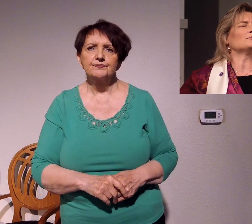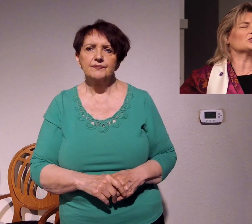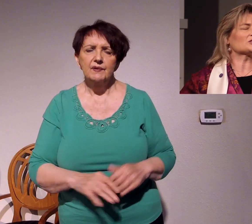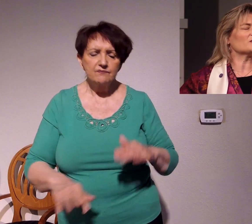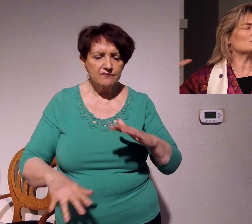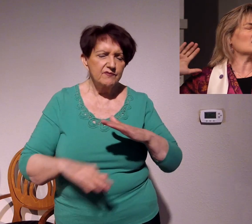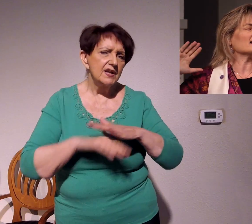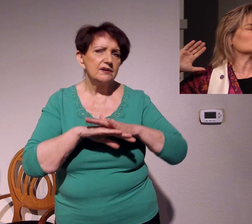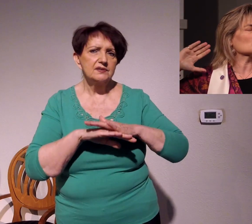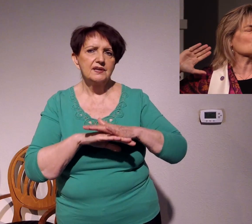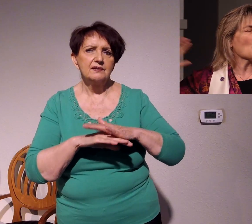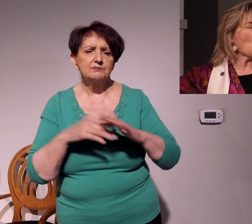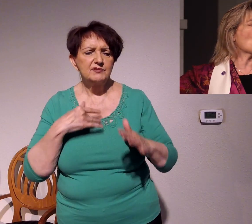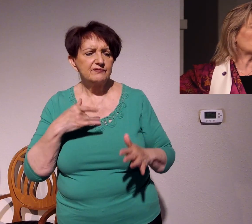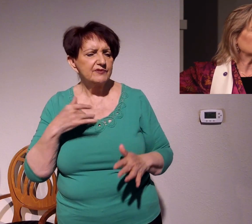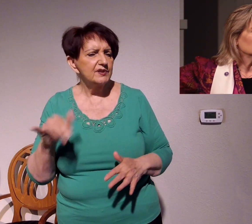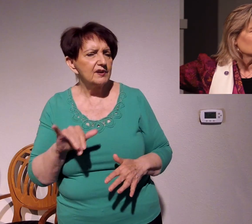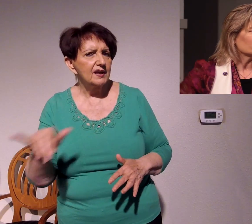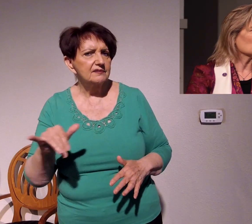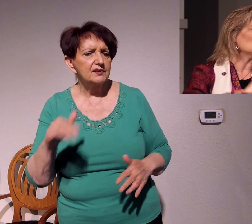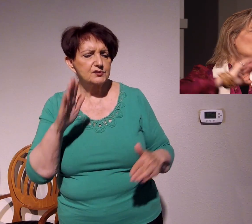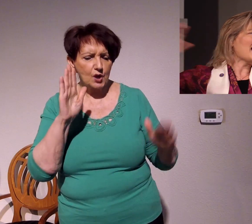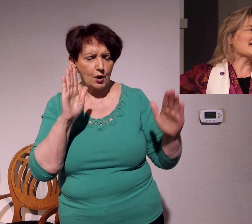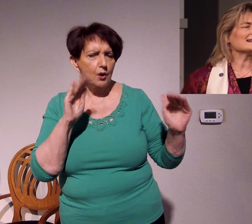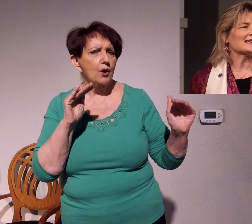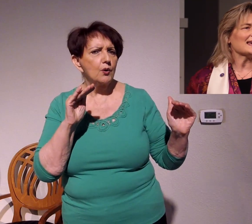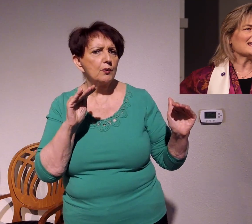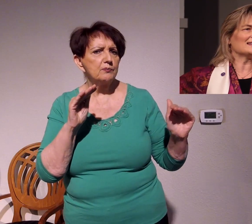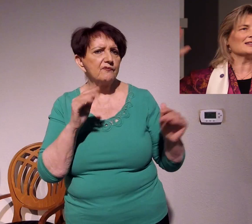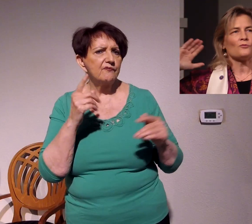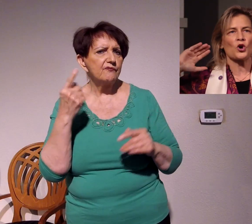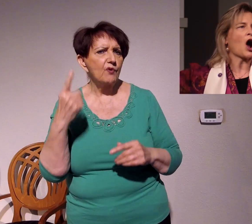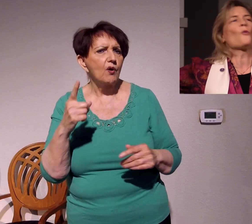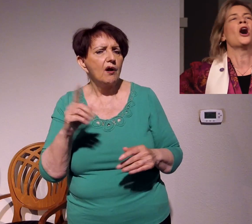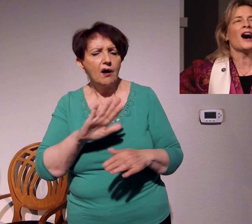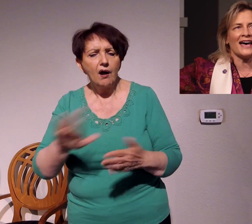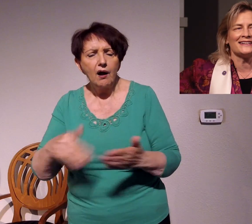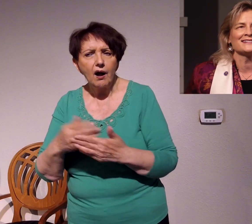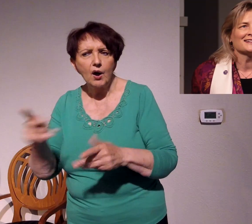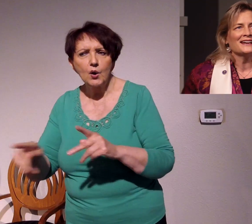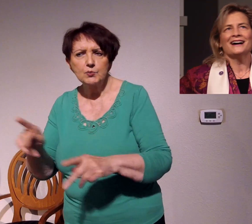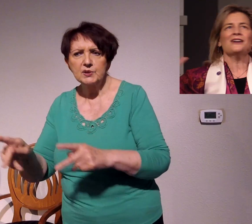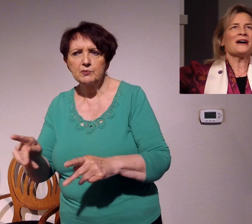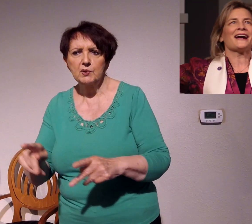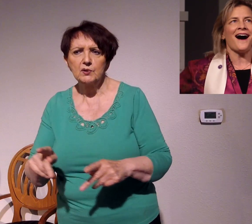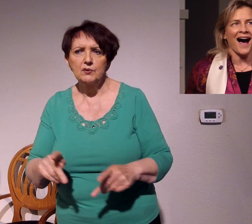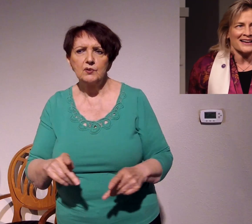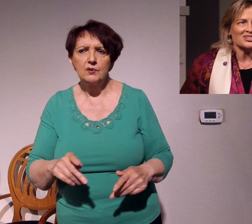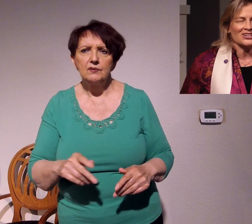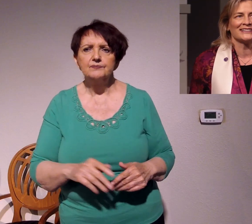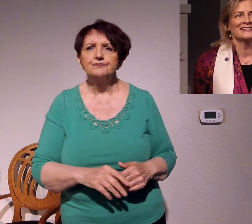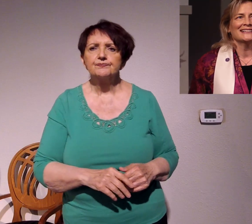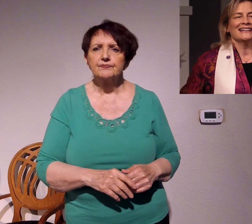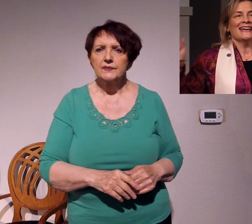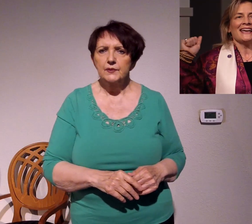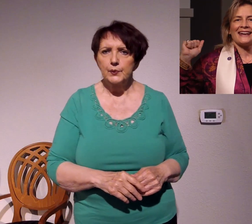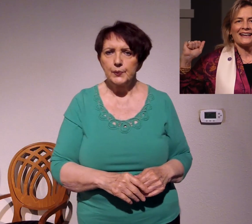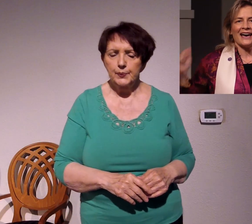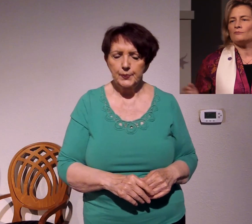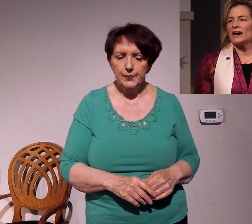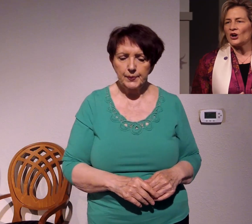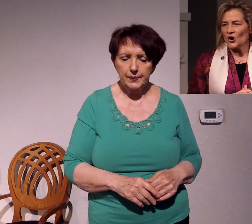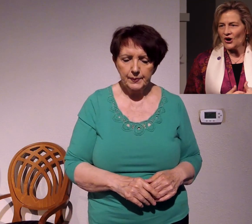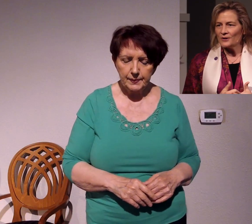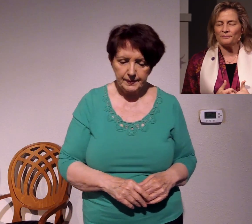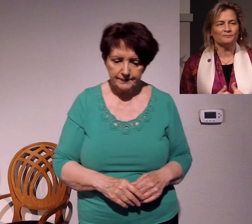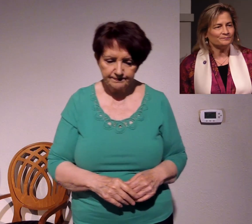up, and I just feel like there's hope for humanity, and we're all one. Oh my gosh. And I